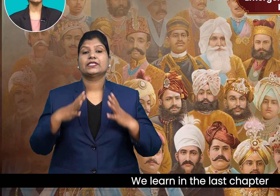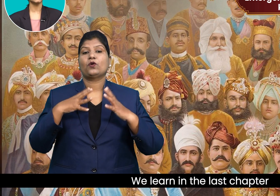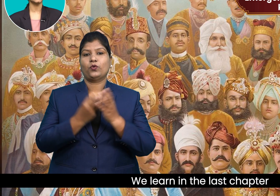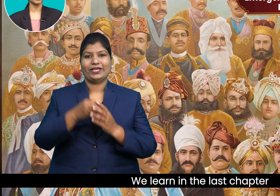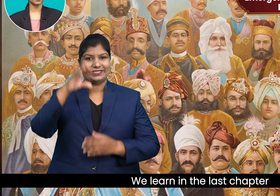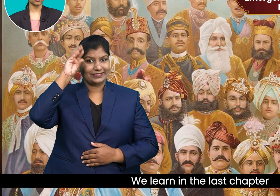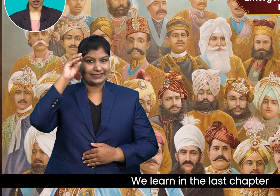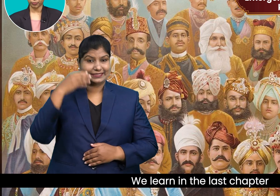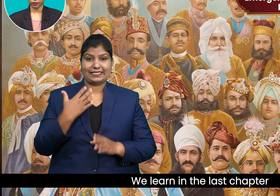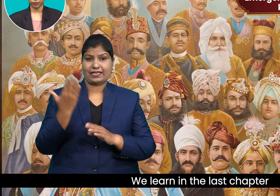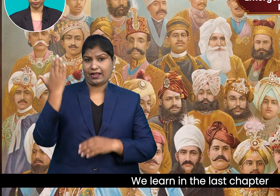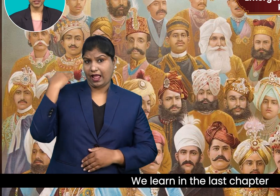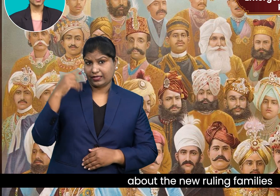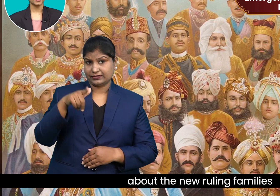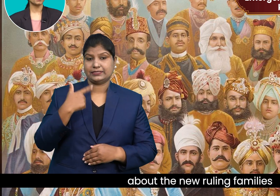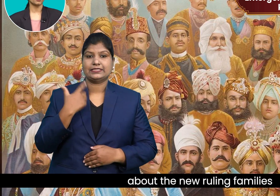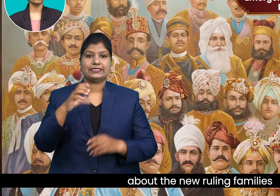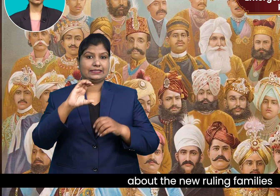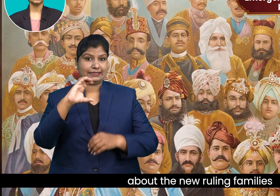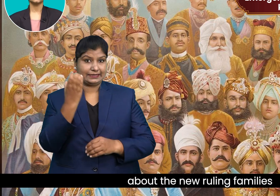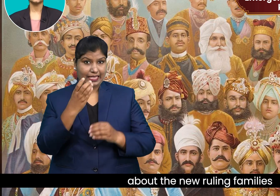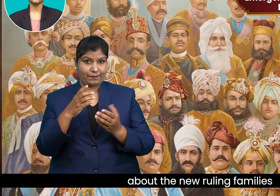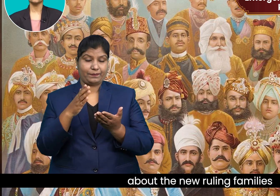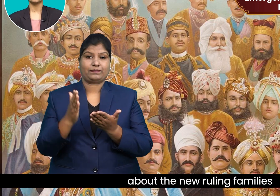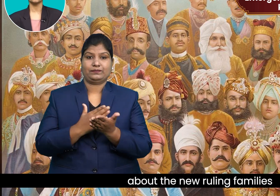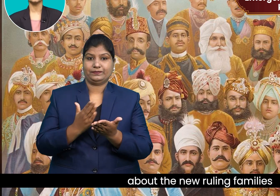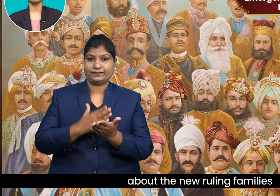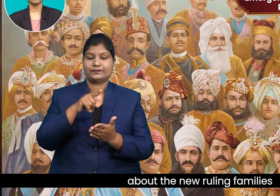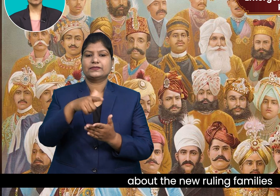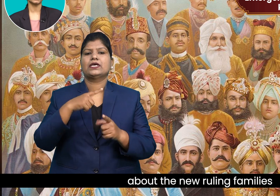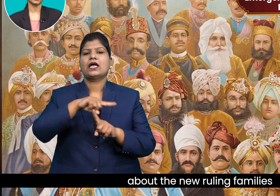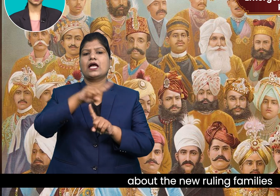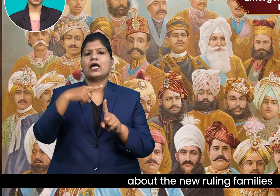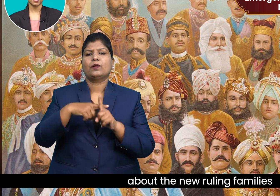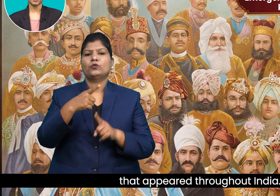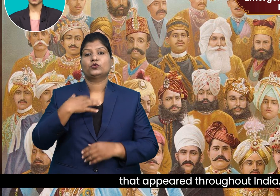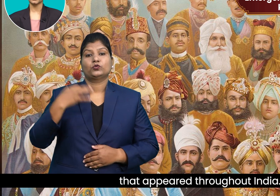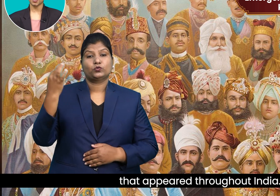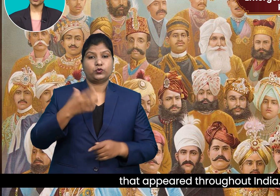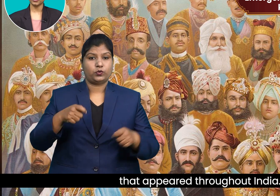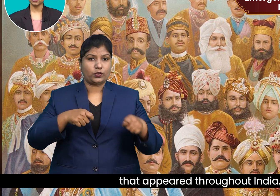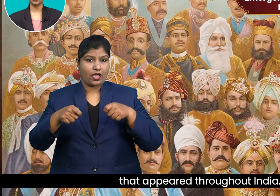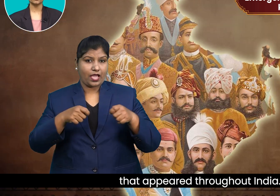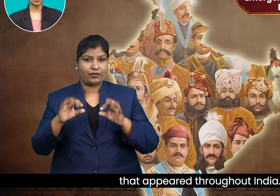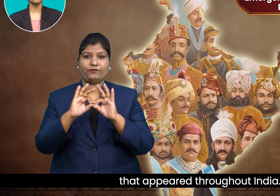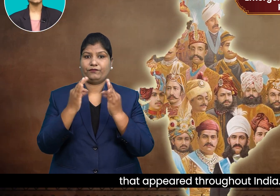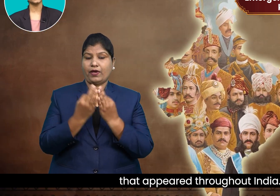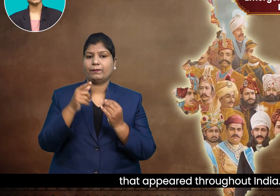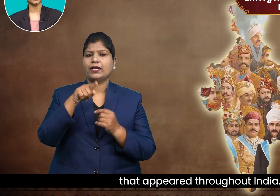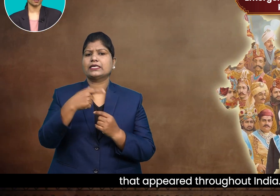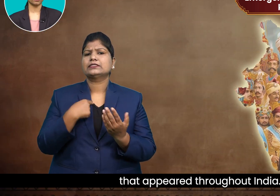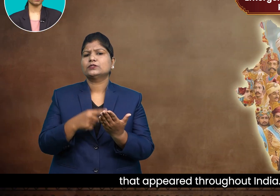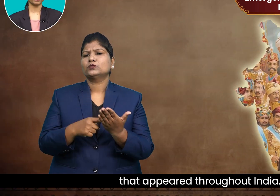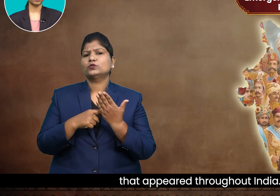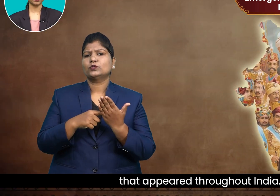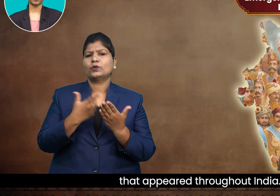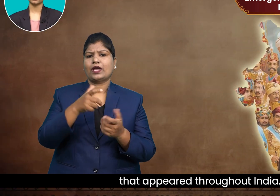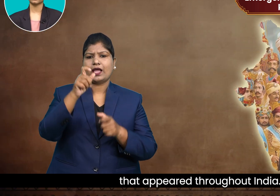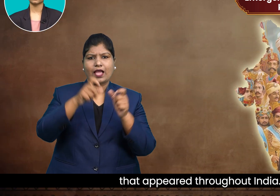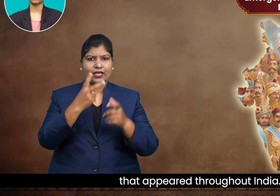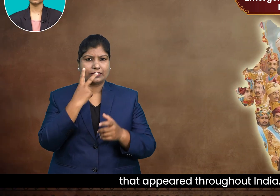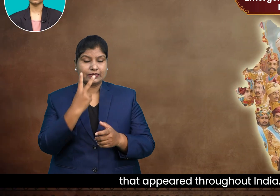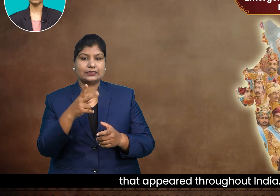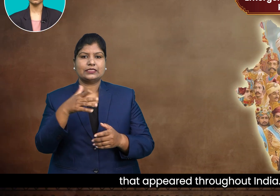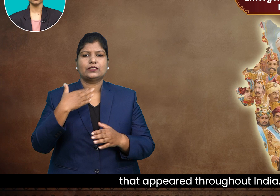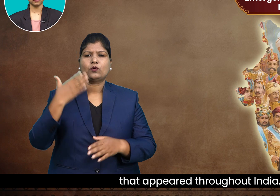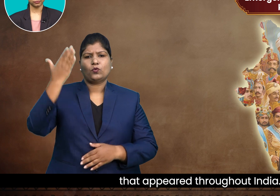We learned in the last chapter about the new ruling families that appeared throughout India.